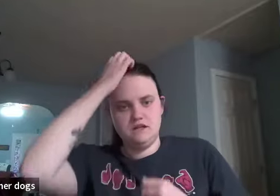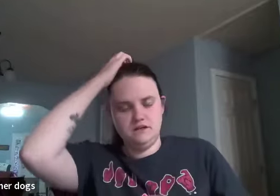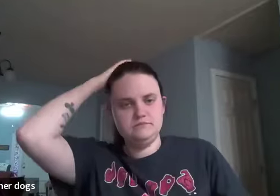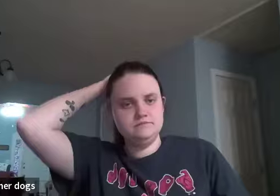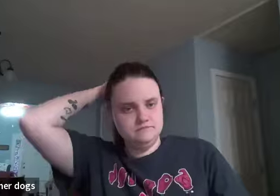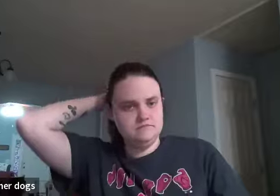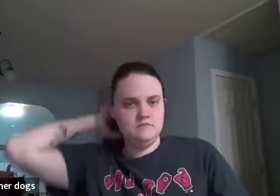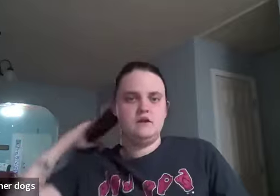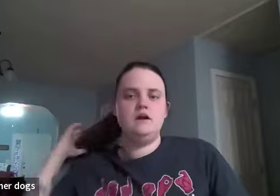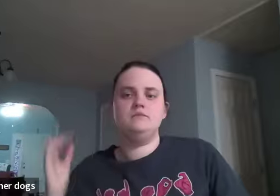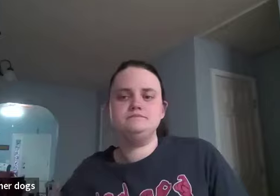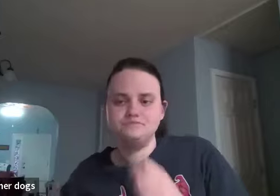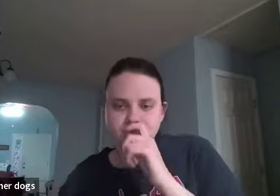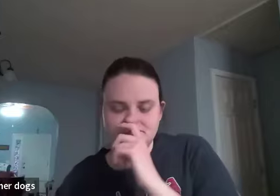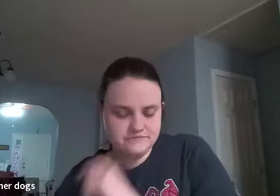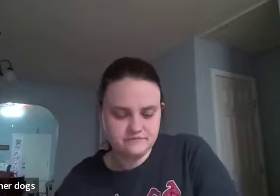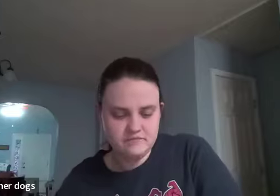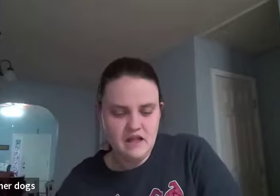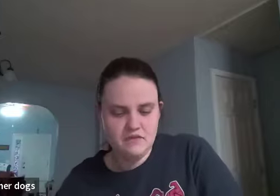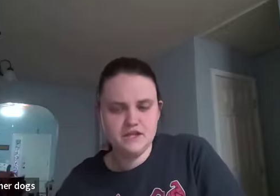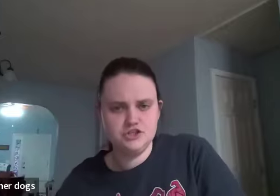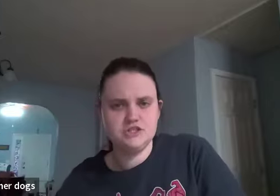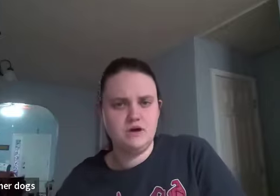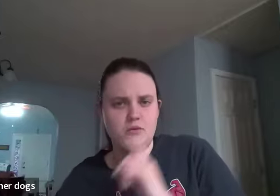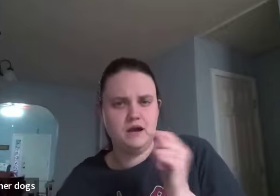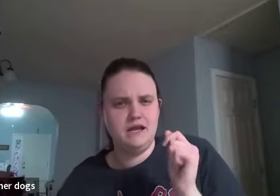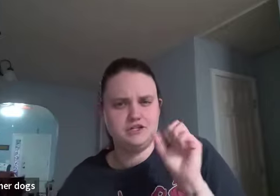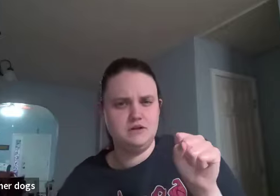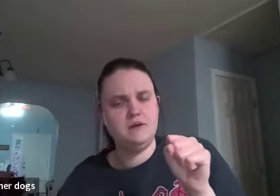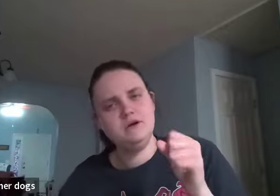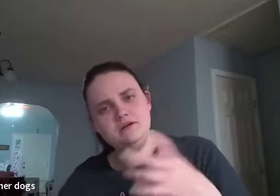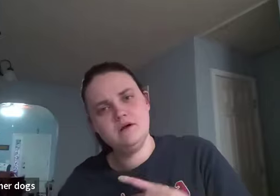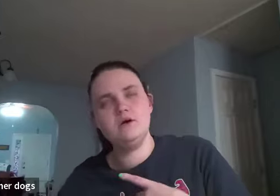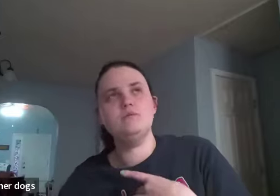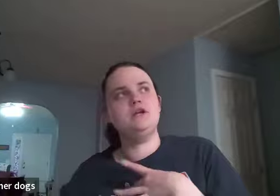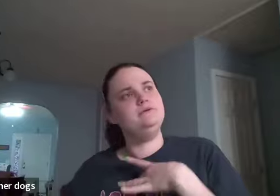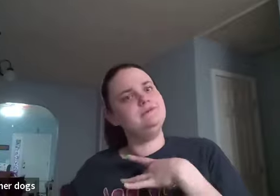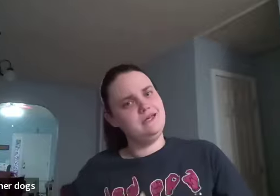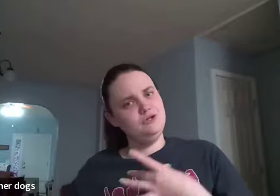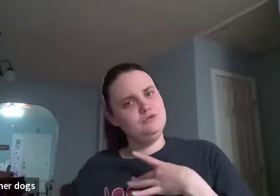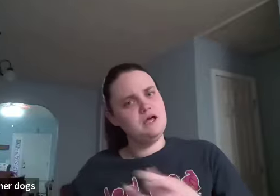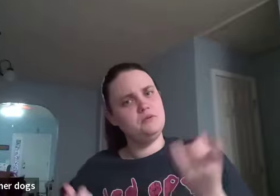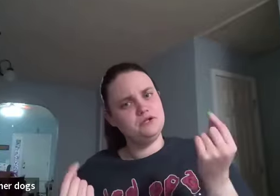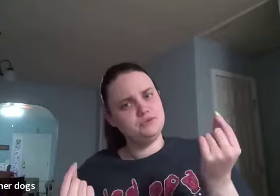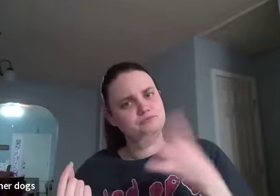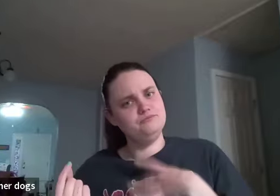Kind of deal. Um, and that usually will help kind of catch on like what do you like? You like what do?